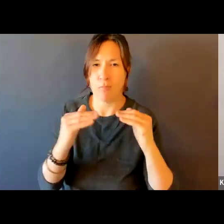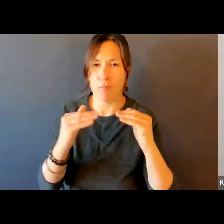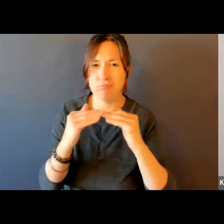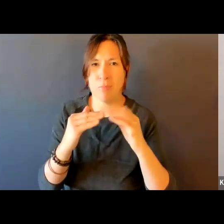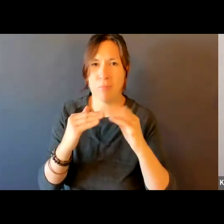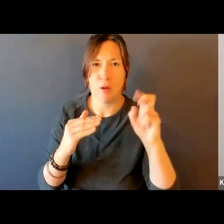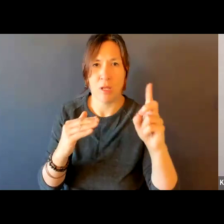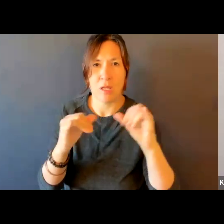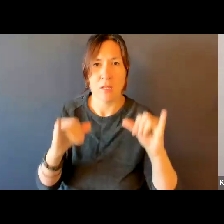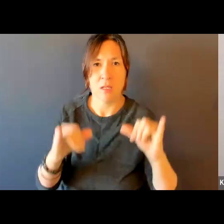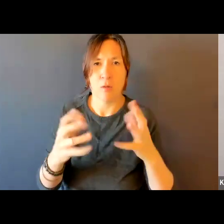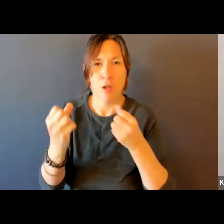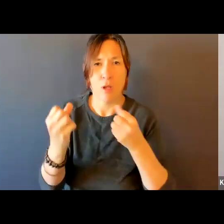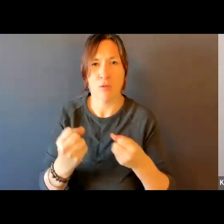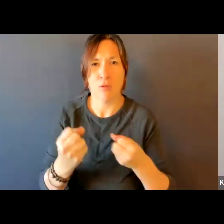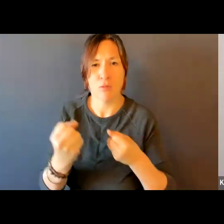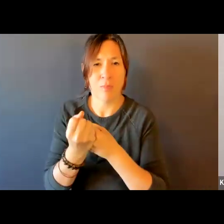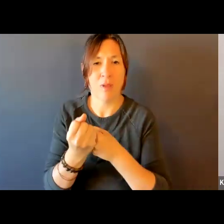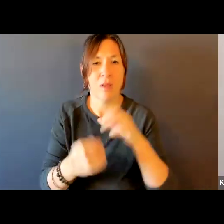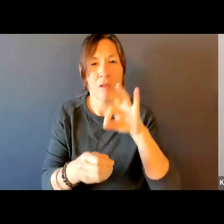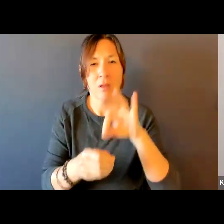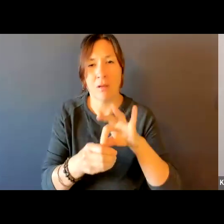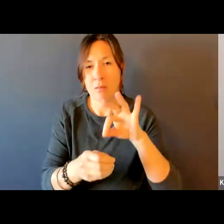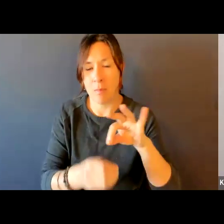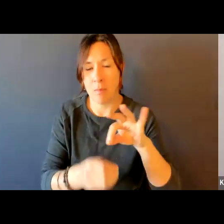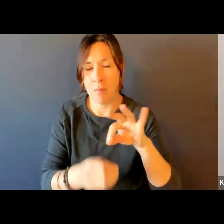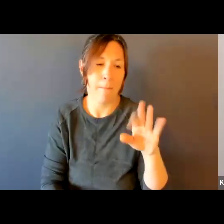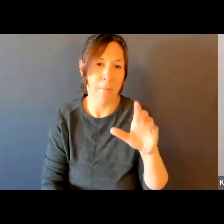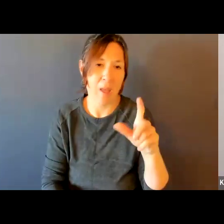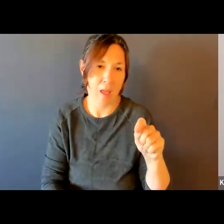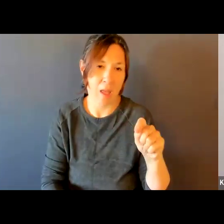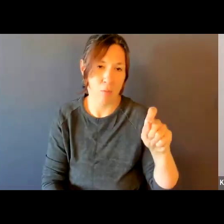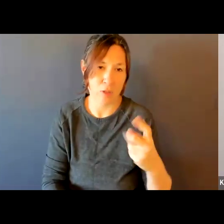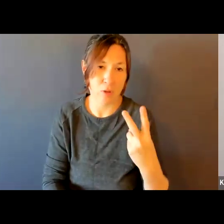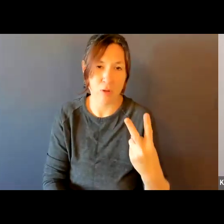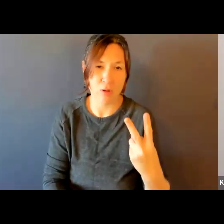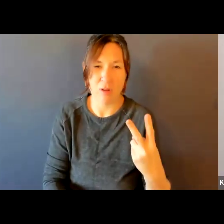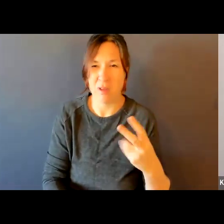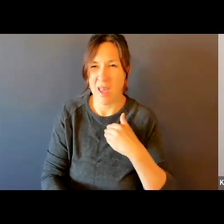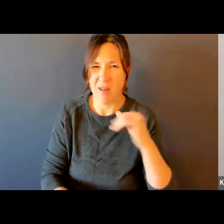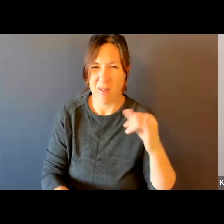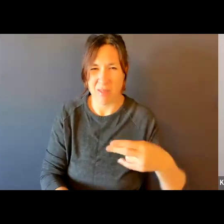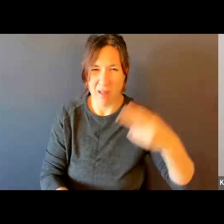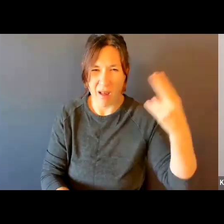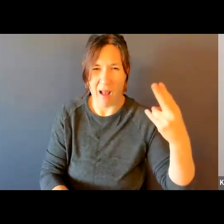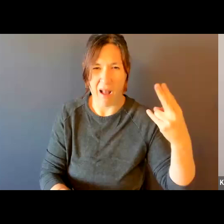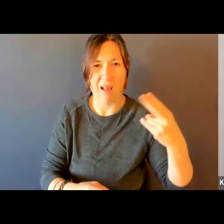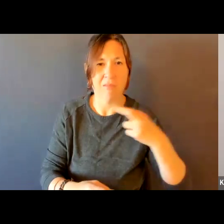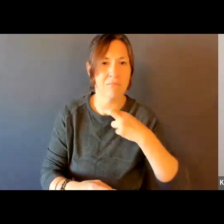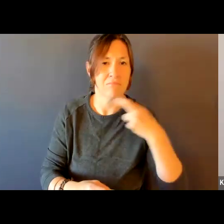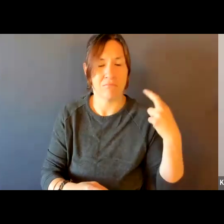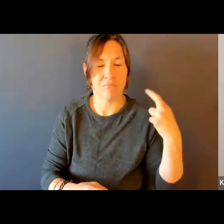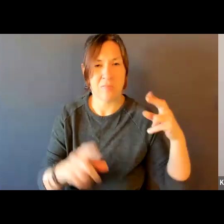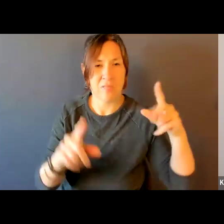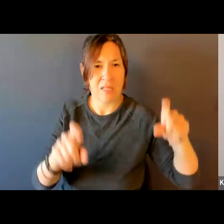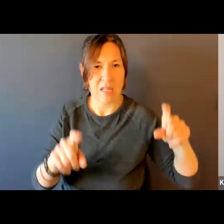strong support for Massachusetts ballot question 2, which seeks to remove high-stakes testing as a graduation requirement. High-stakes testing